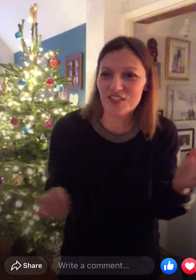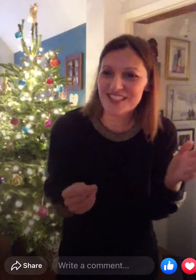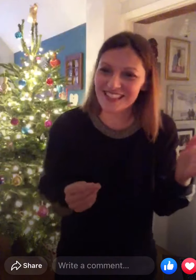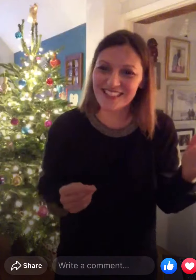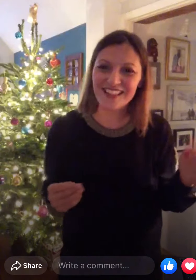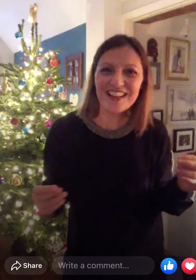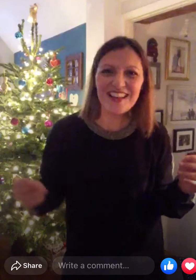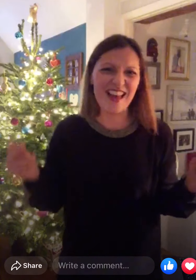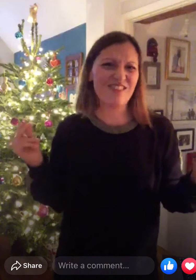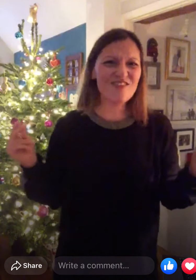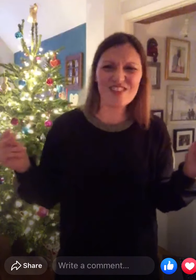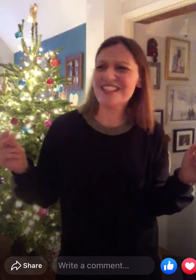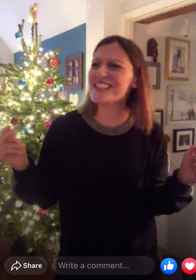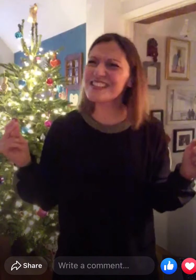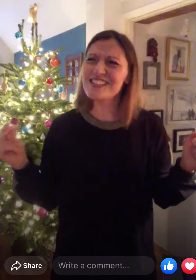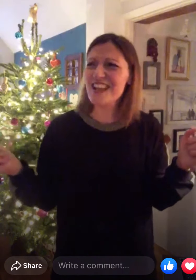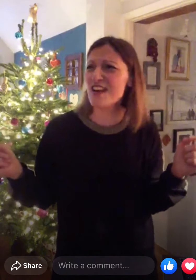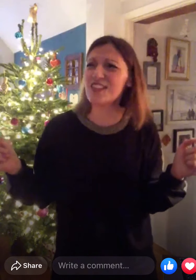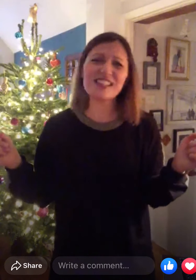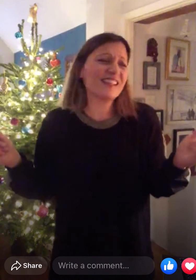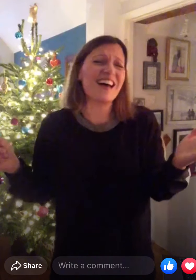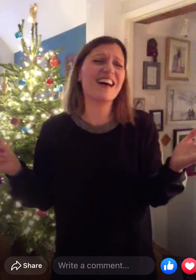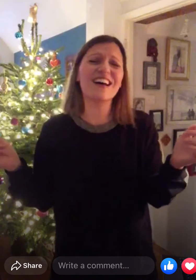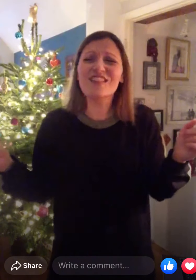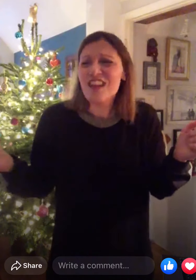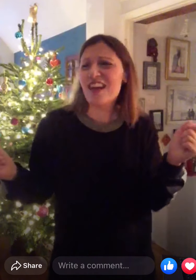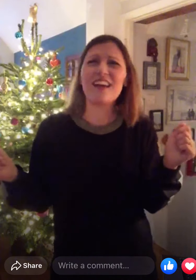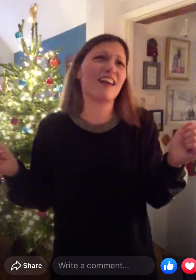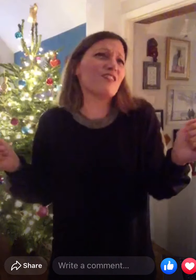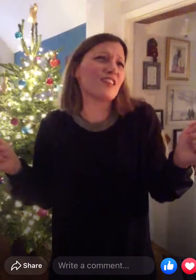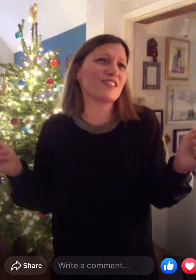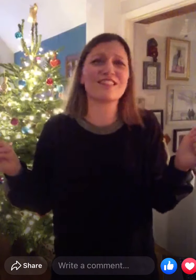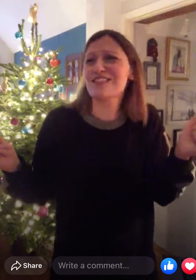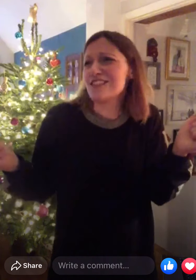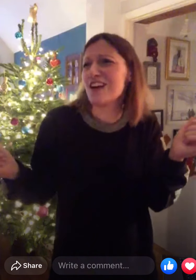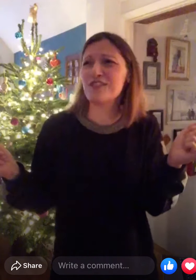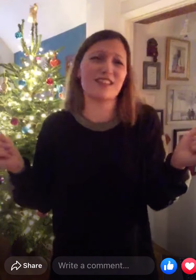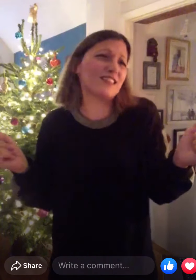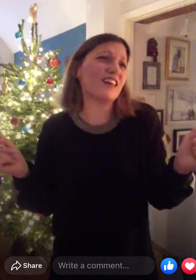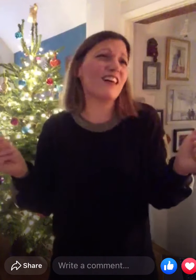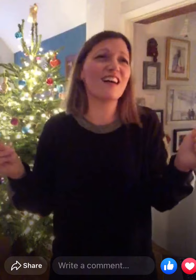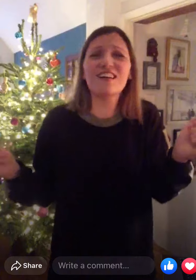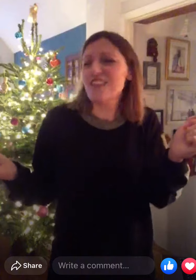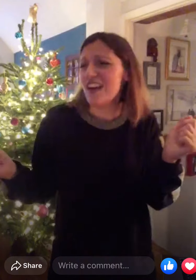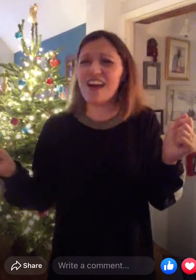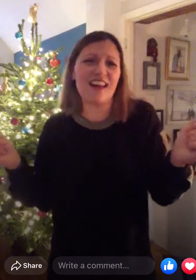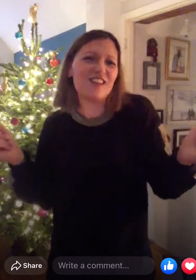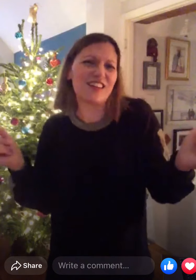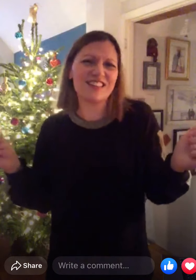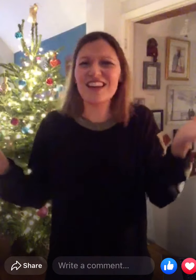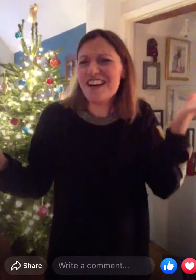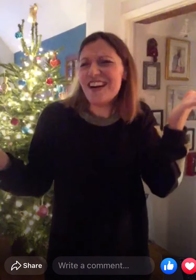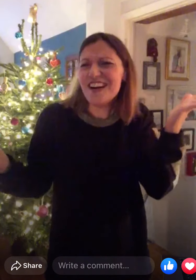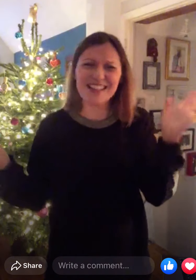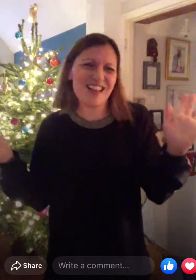want to. And wonders of his love. And wonders of his love. And wonders and